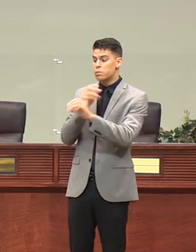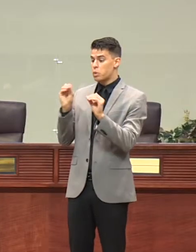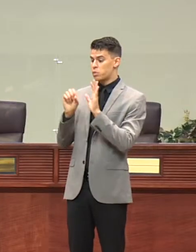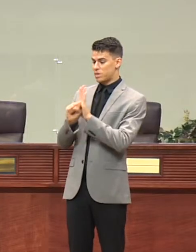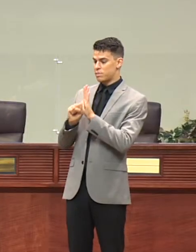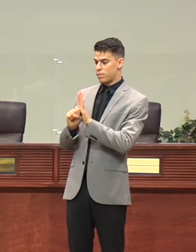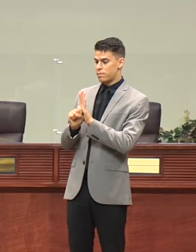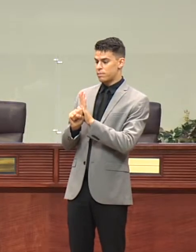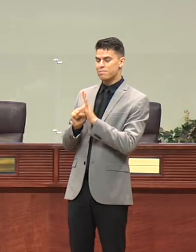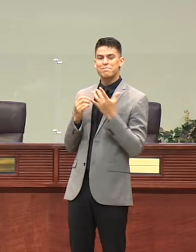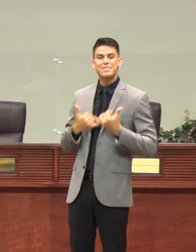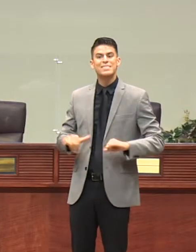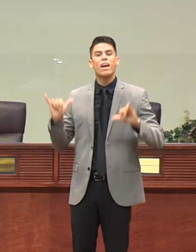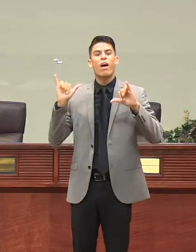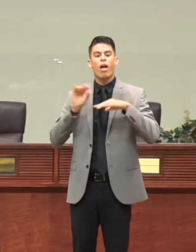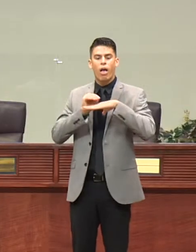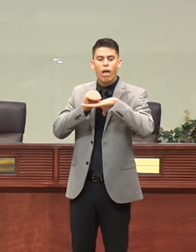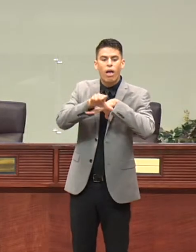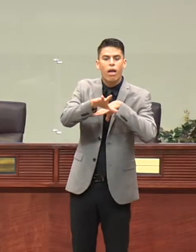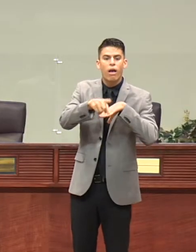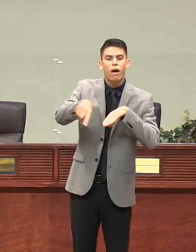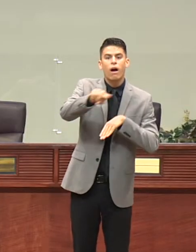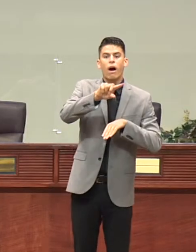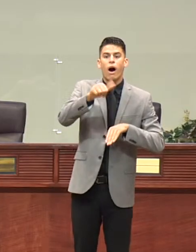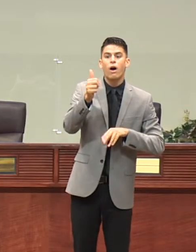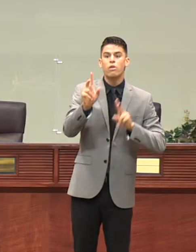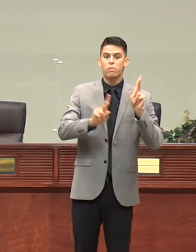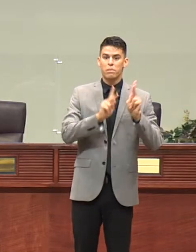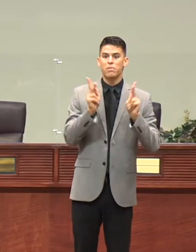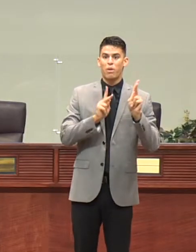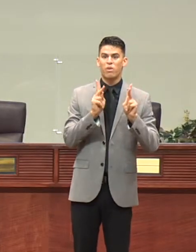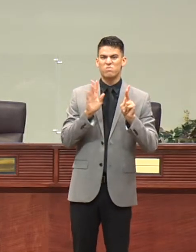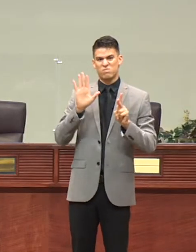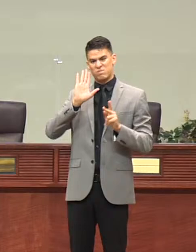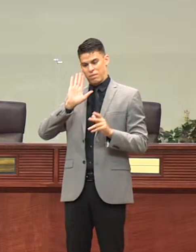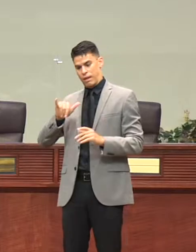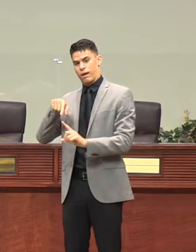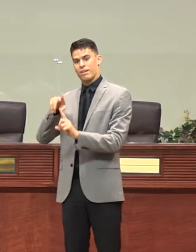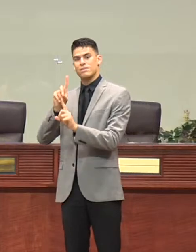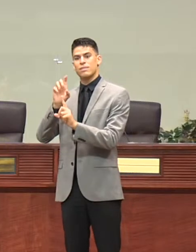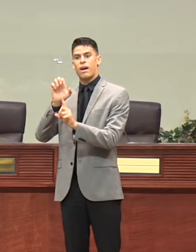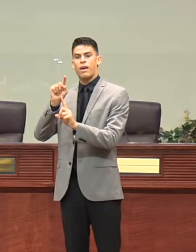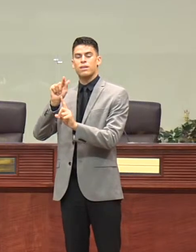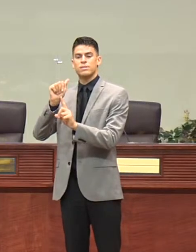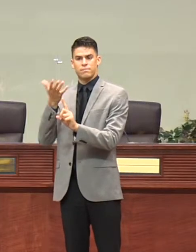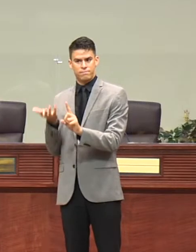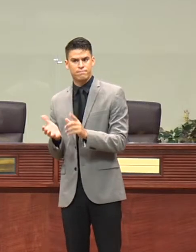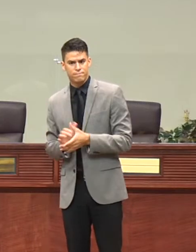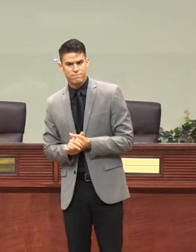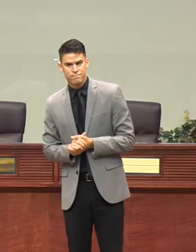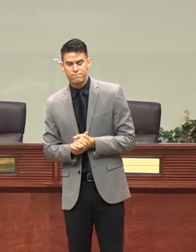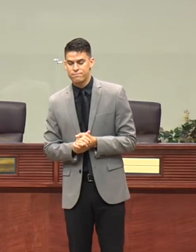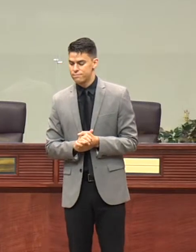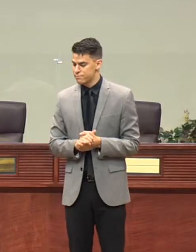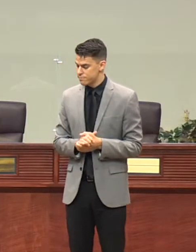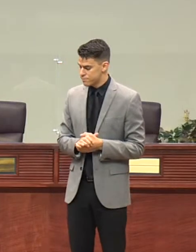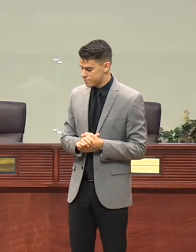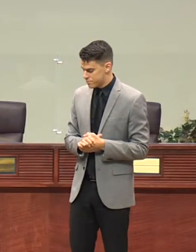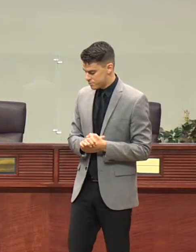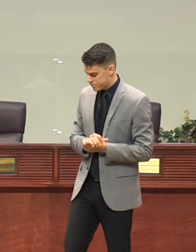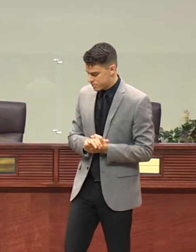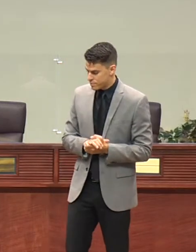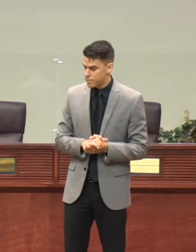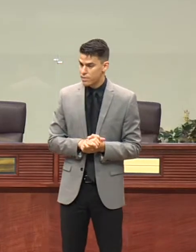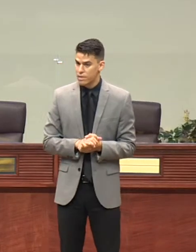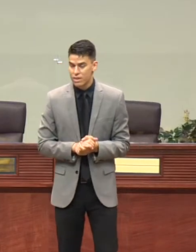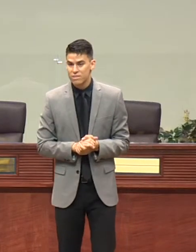transmit the virus from the Delta variant if they are affected. So part of the issue is also that if